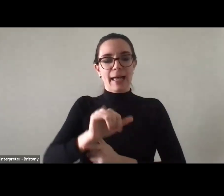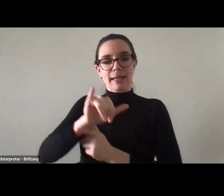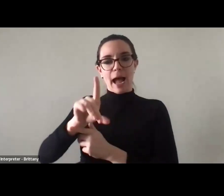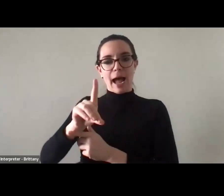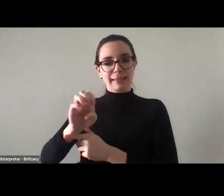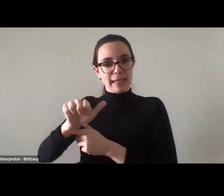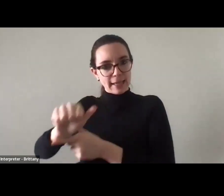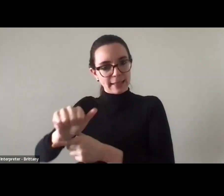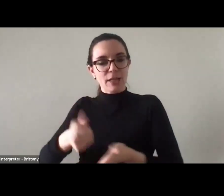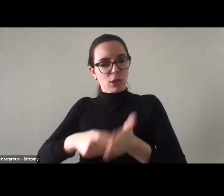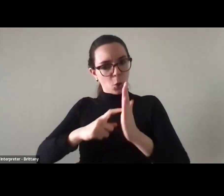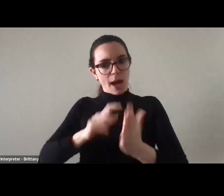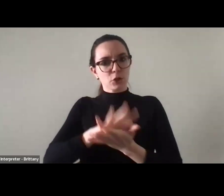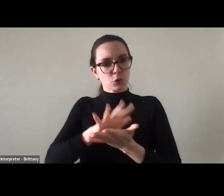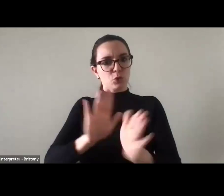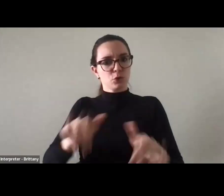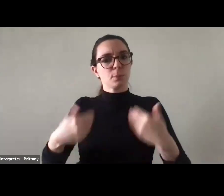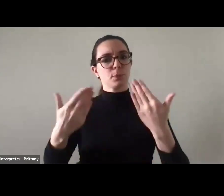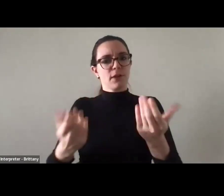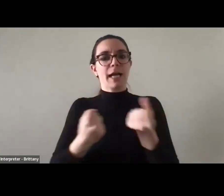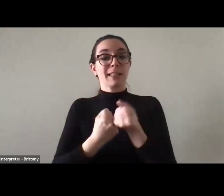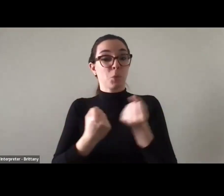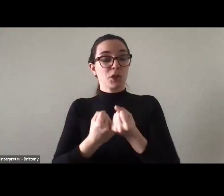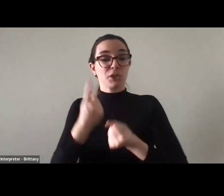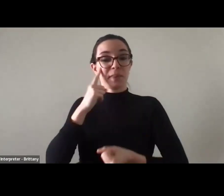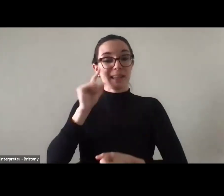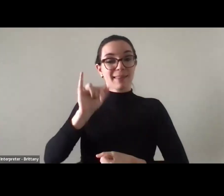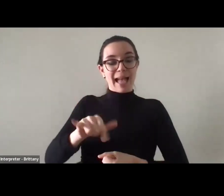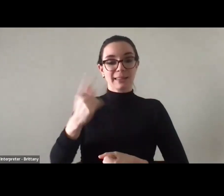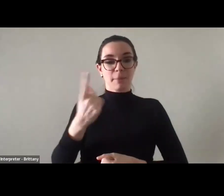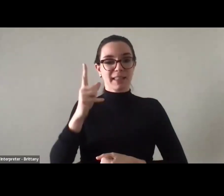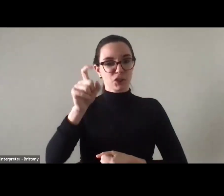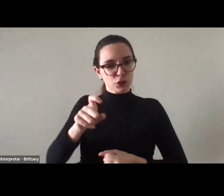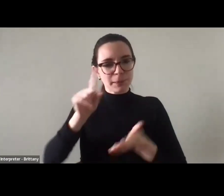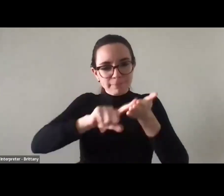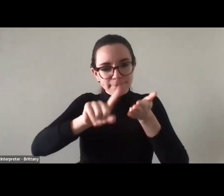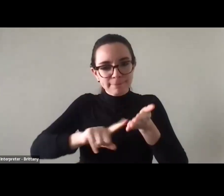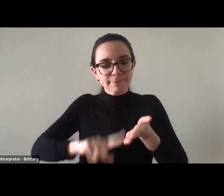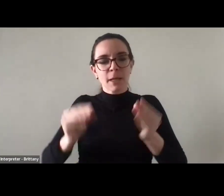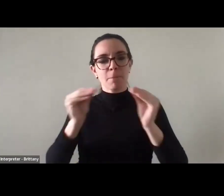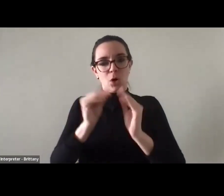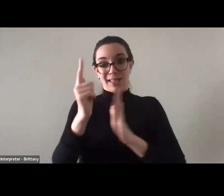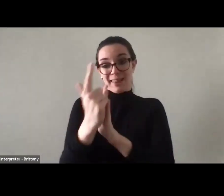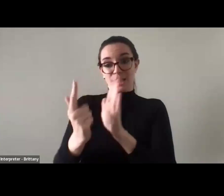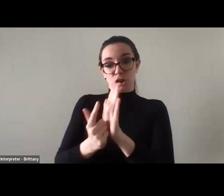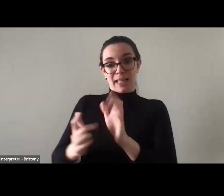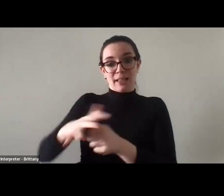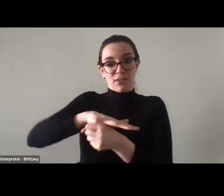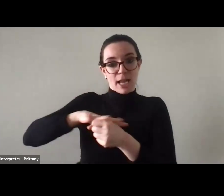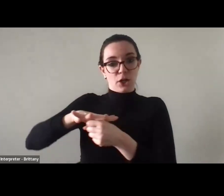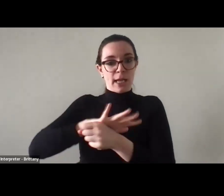often requires schools to provide supports. Do you think this is something that should be explored at a legislative area to